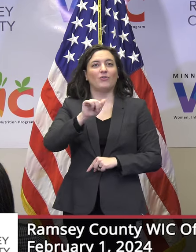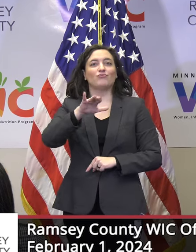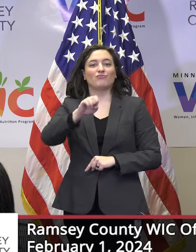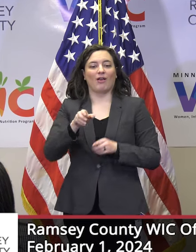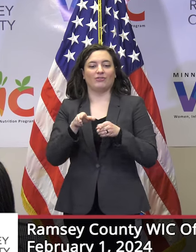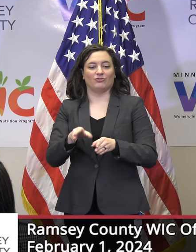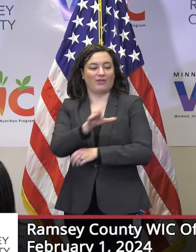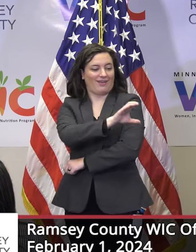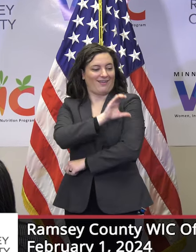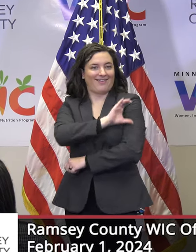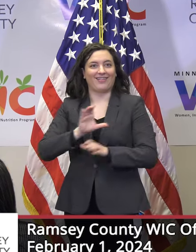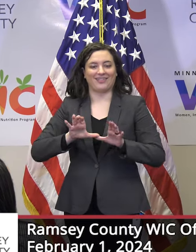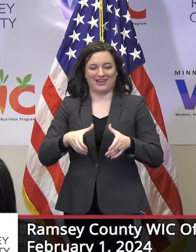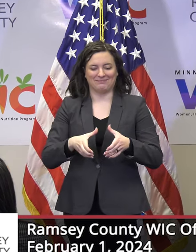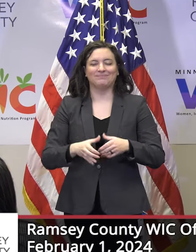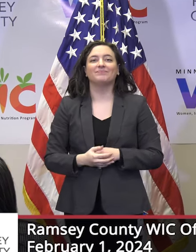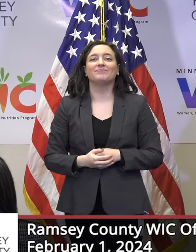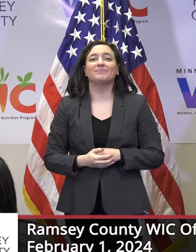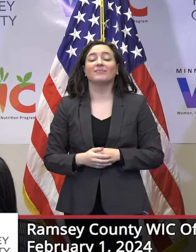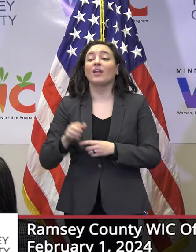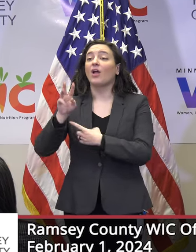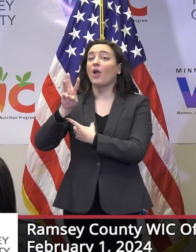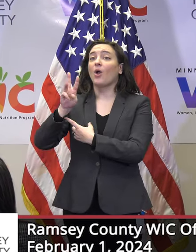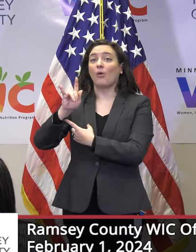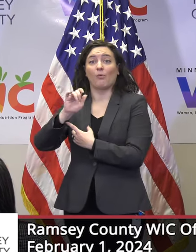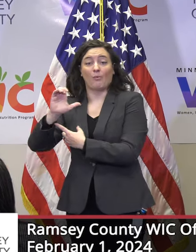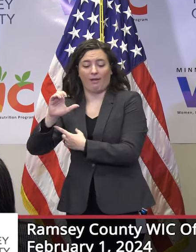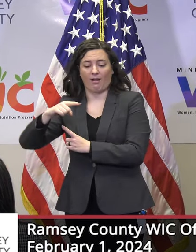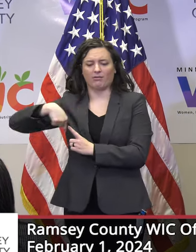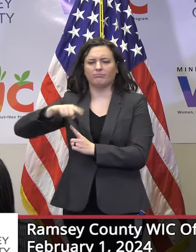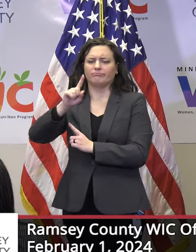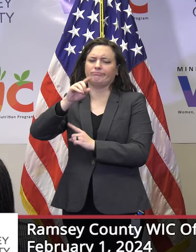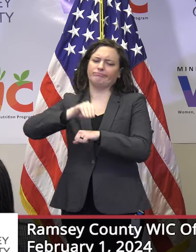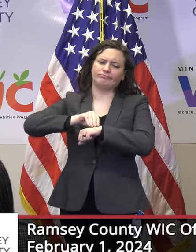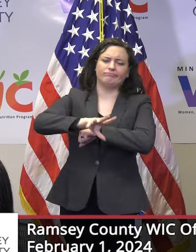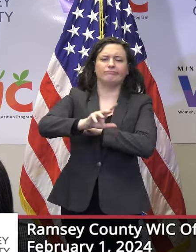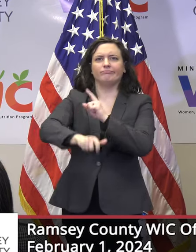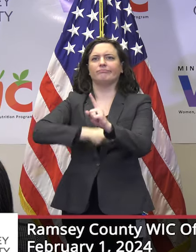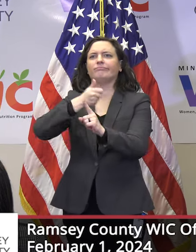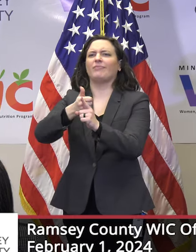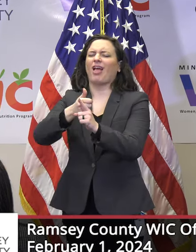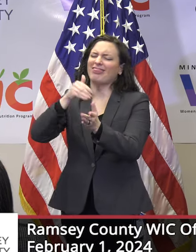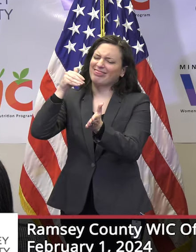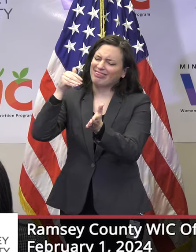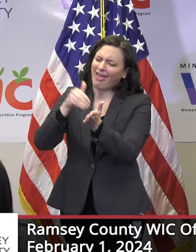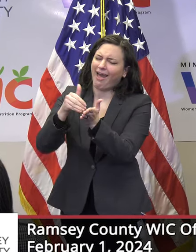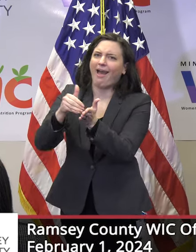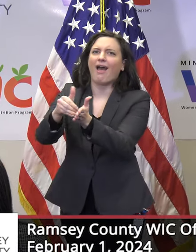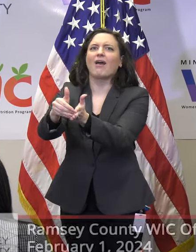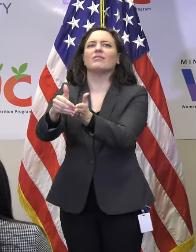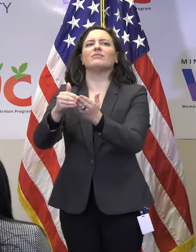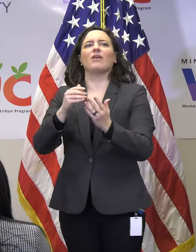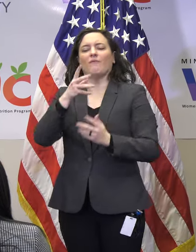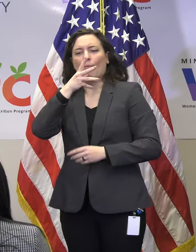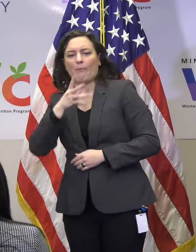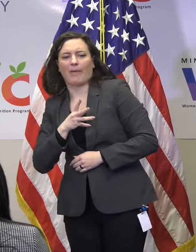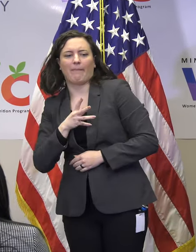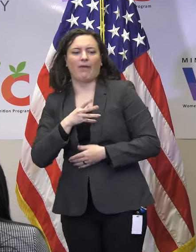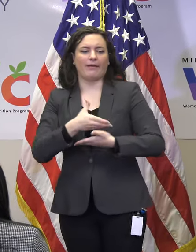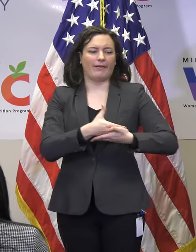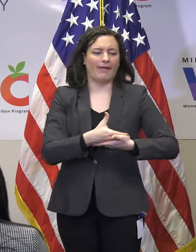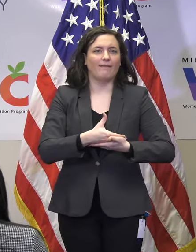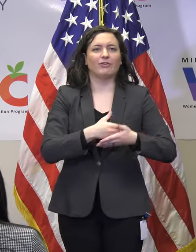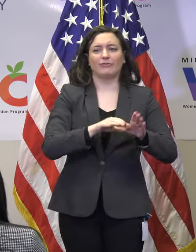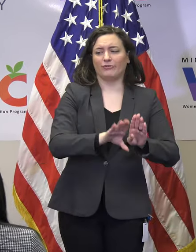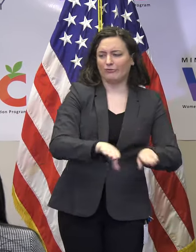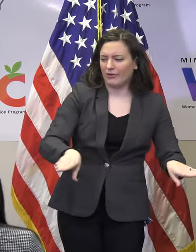are making a difference in the lives of thousands of pregnant and postpartum women, infants, and children in Ramsey County. You